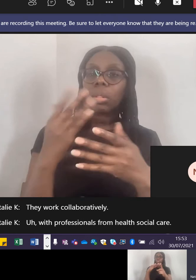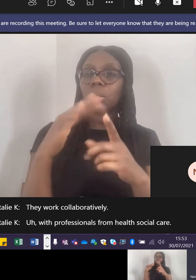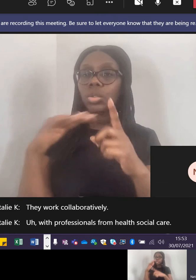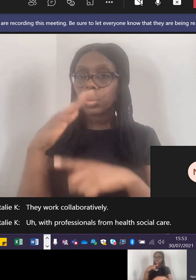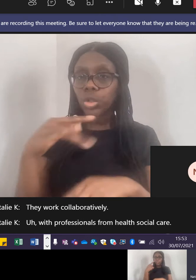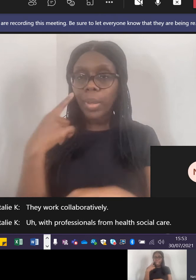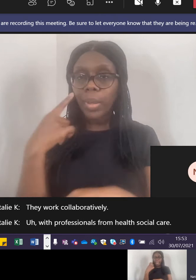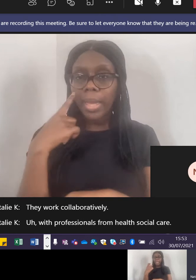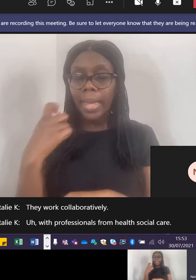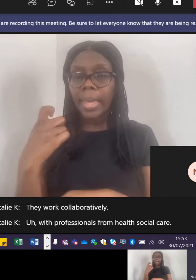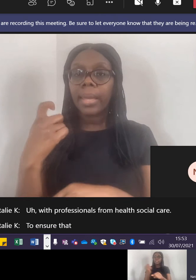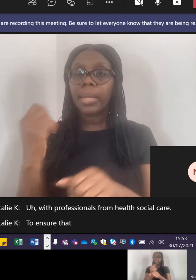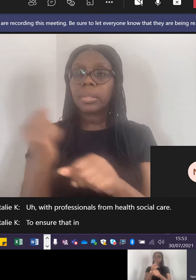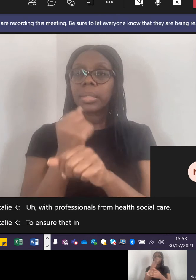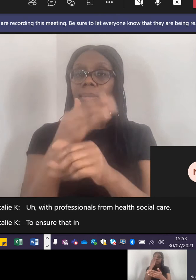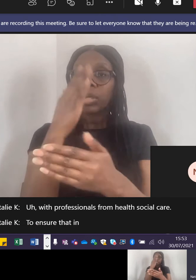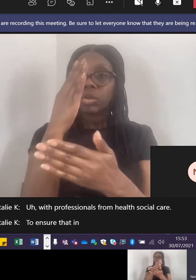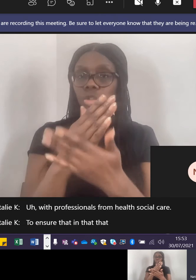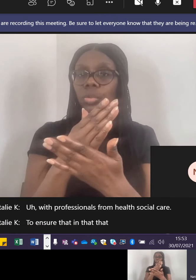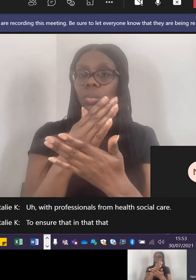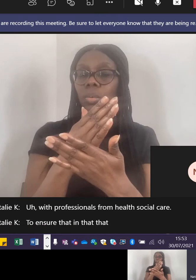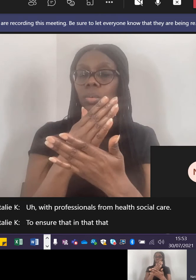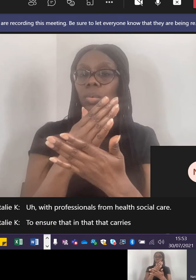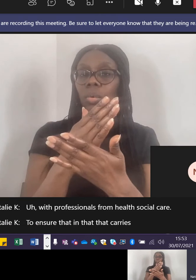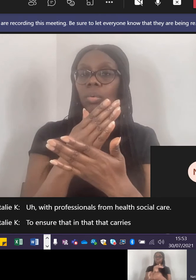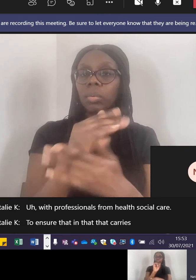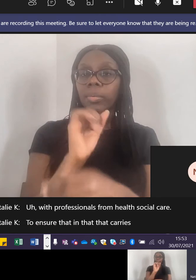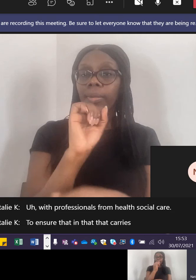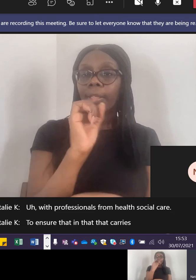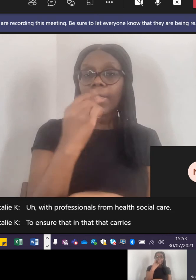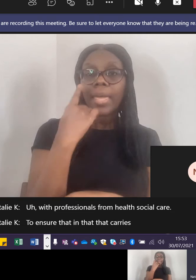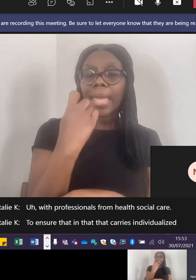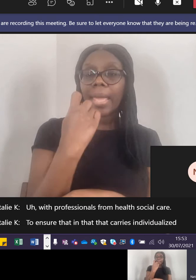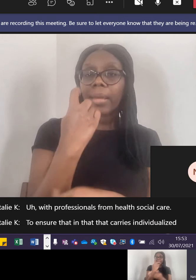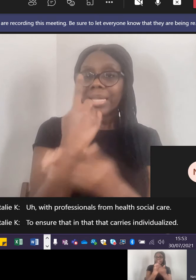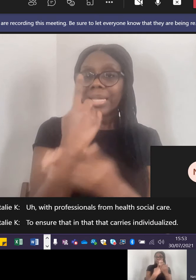to ensure that their care is individualised